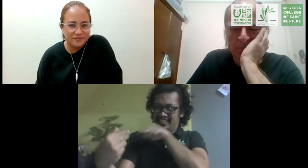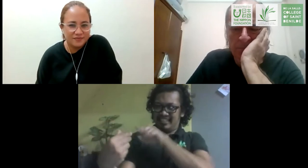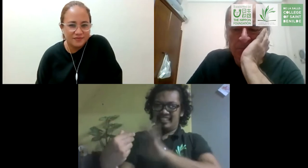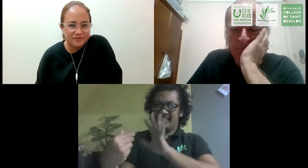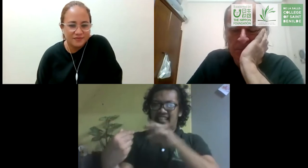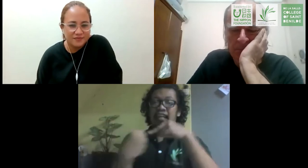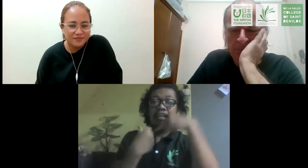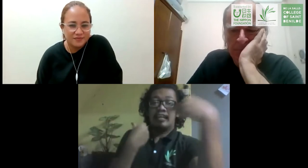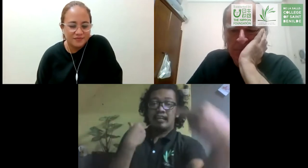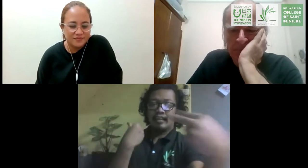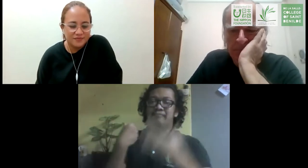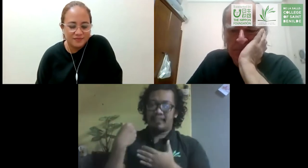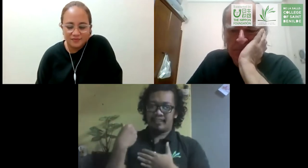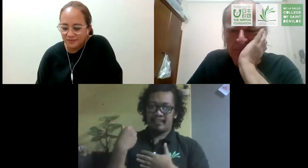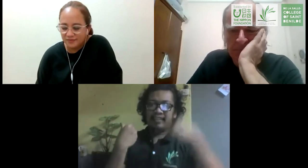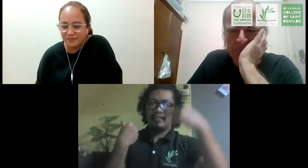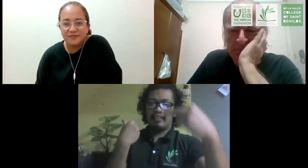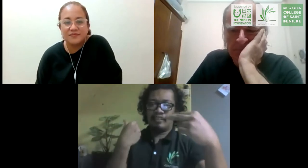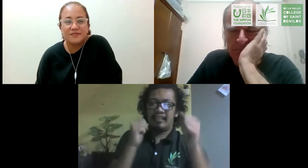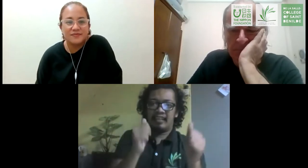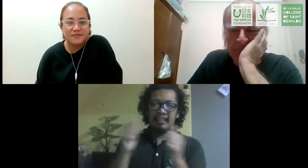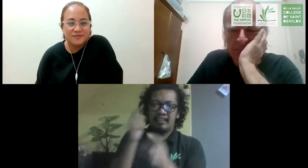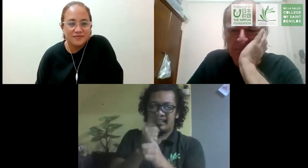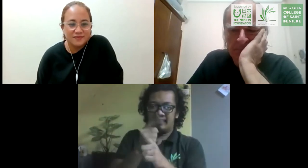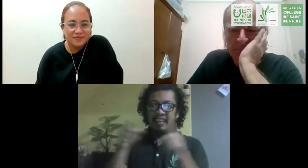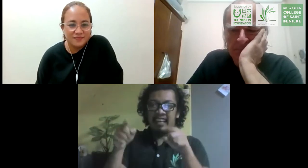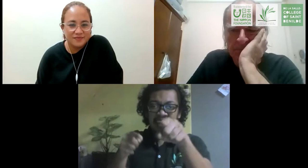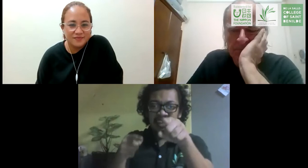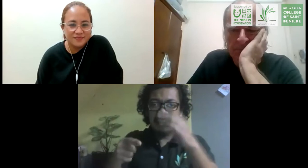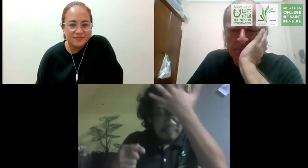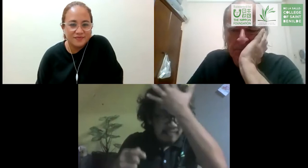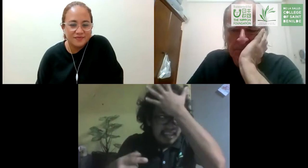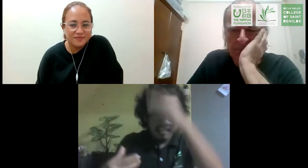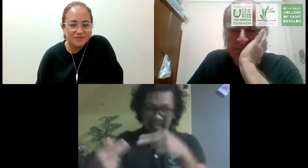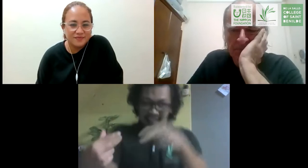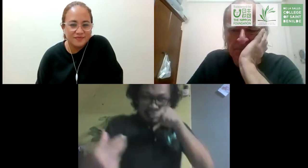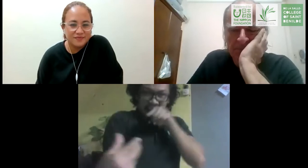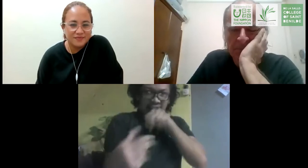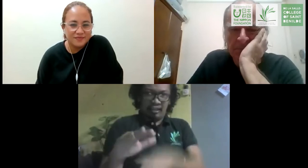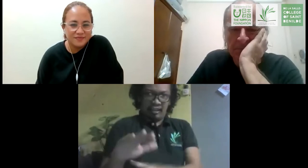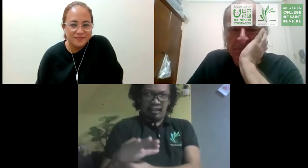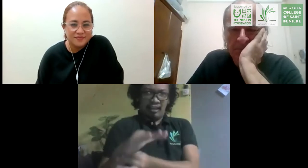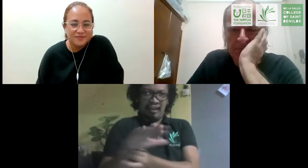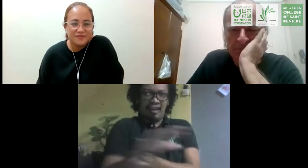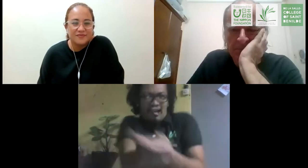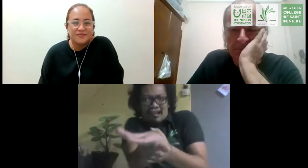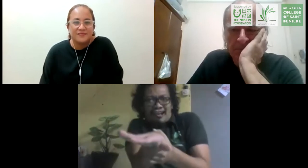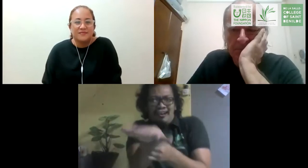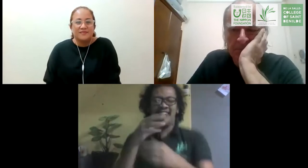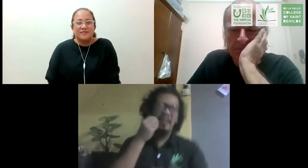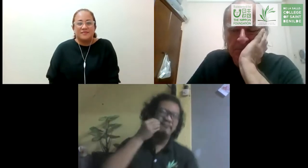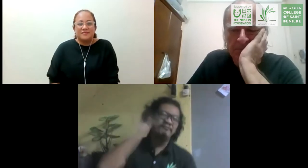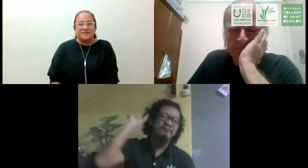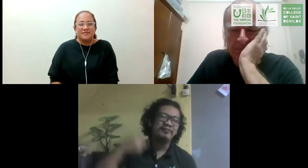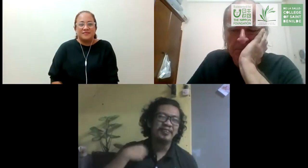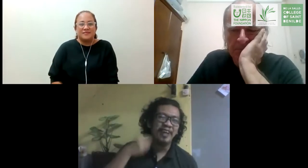So again, it's not my perspective. It's always the perspective of the reader. That's how we're arranging that. But Peebs, yours is doing